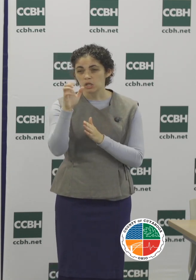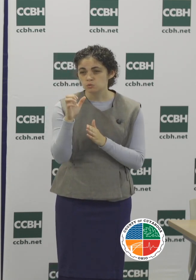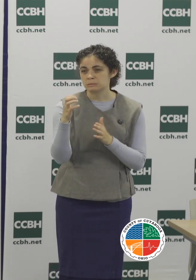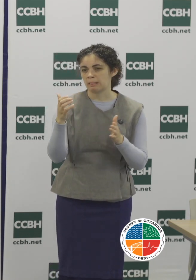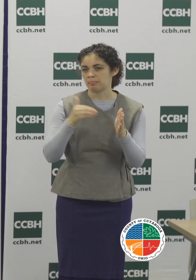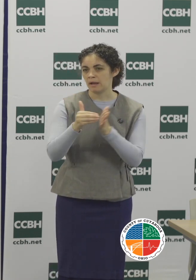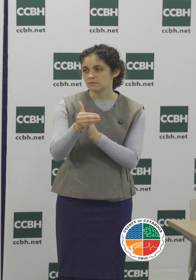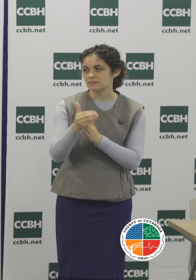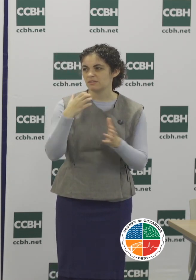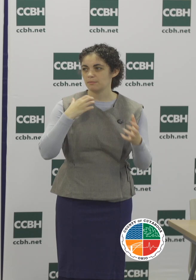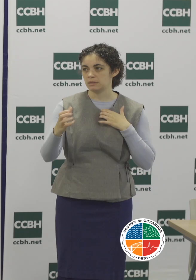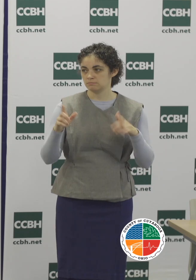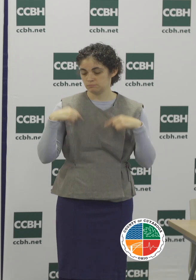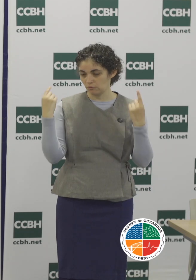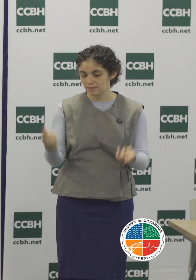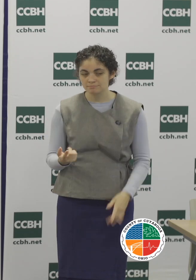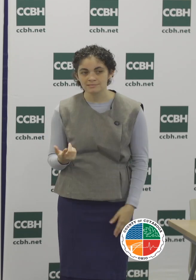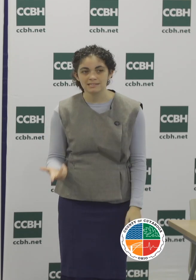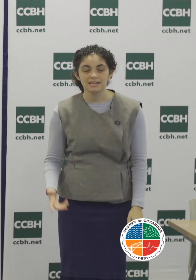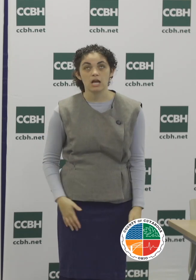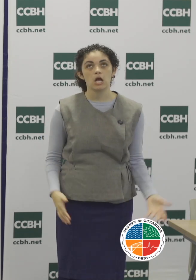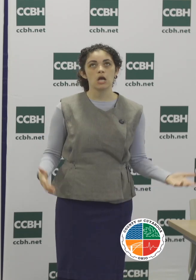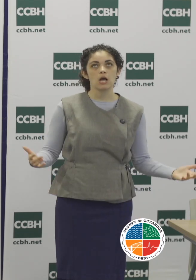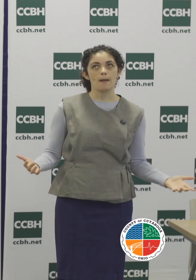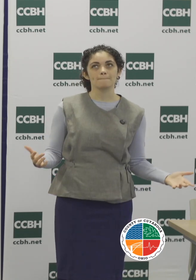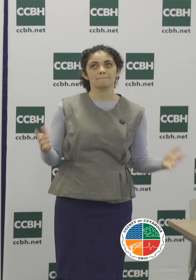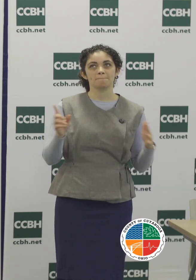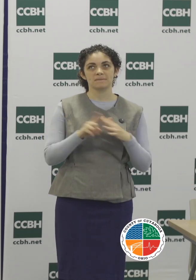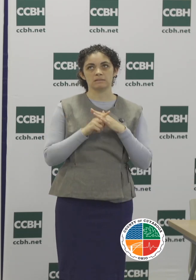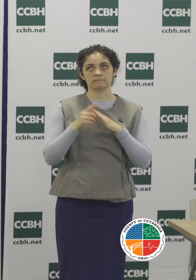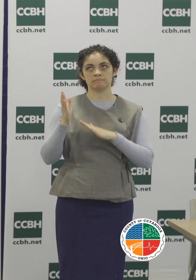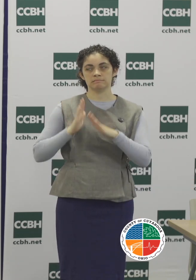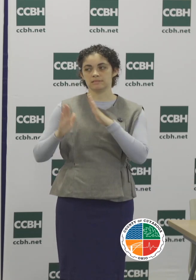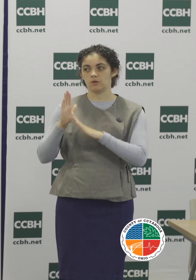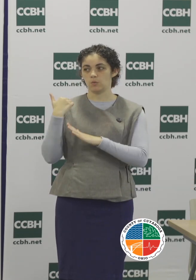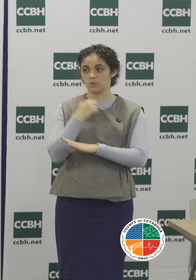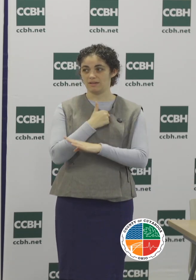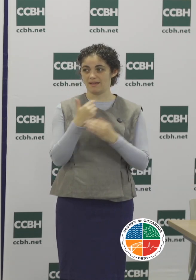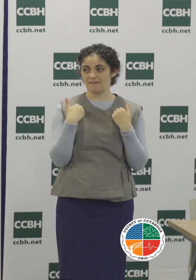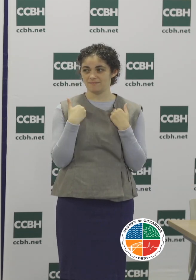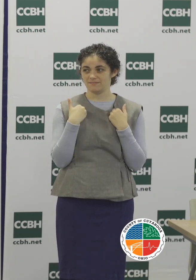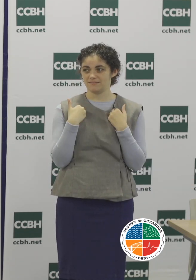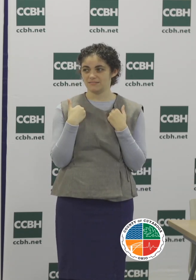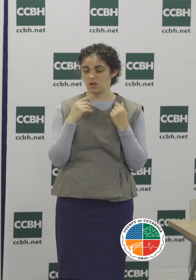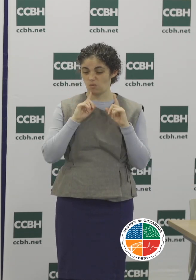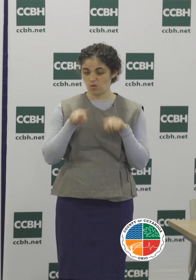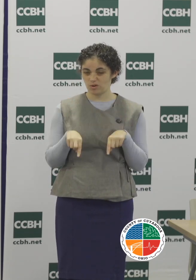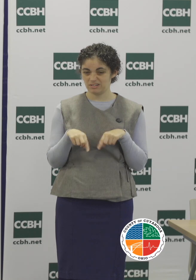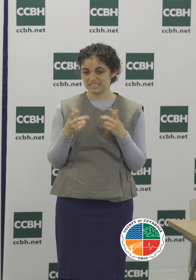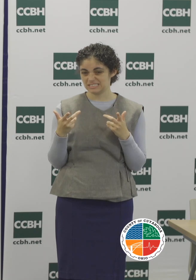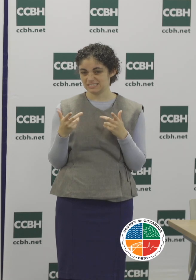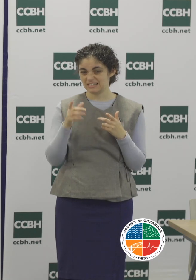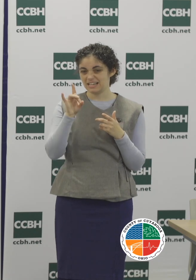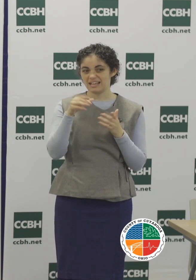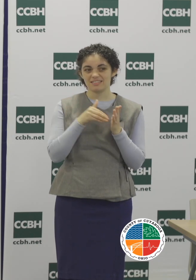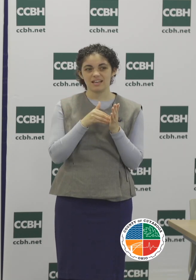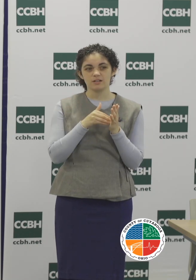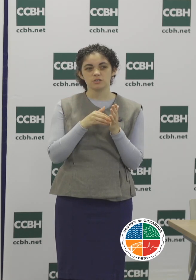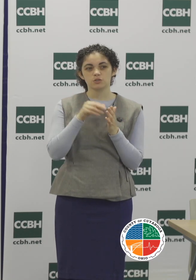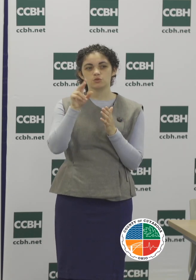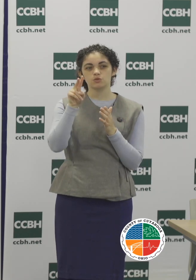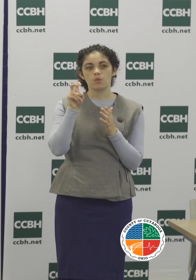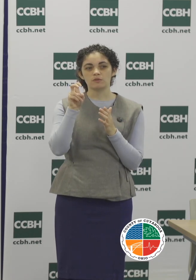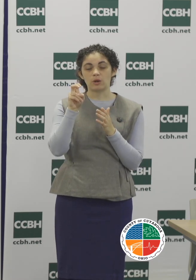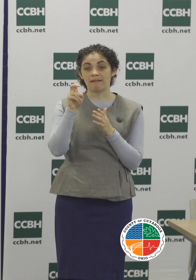far? Well, so I'll start from the beginning. I mean, to date, we've had on the order of 8,200